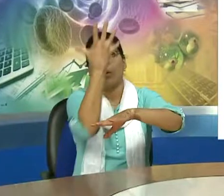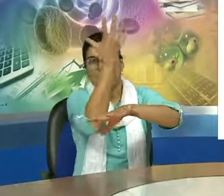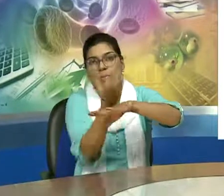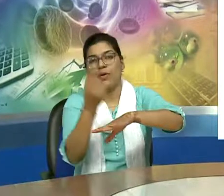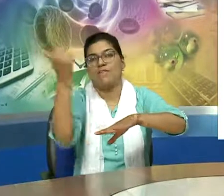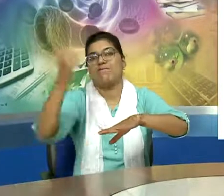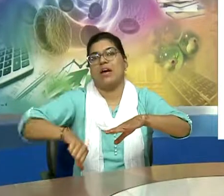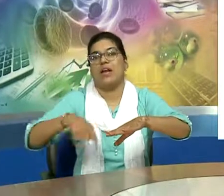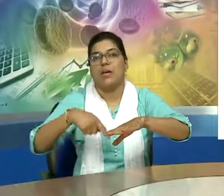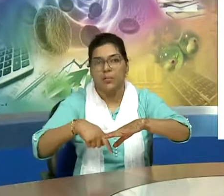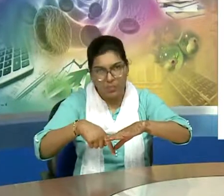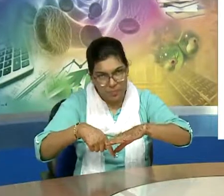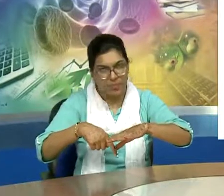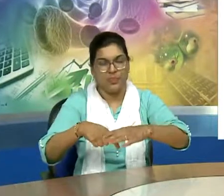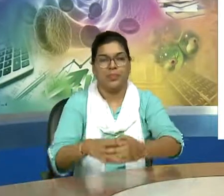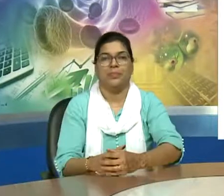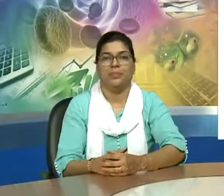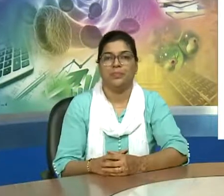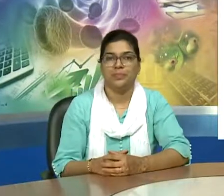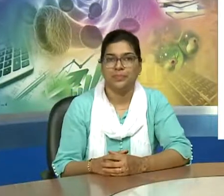they die because of lack of oxygen.